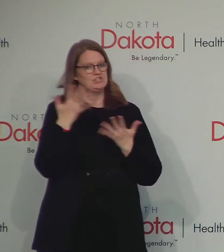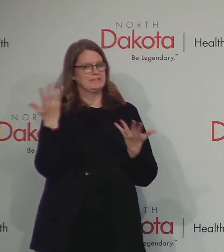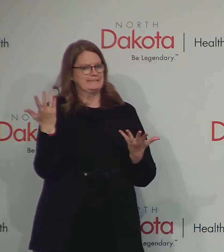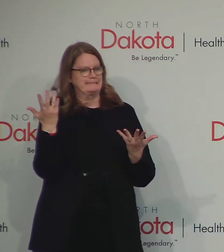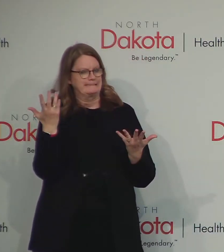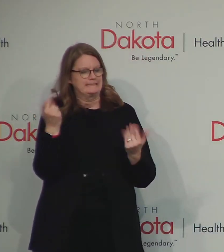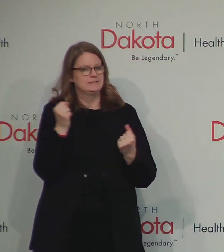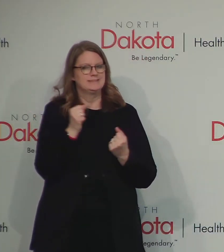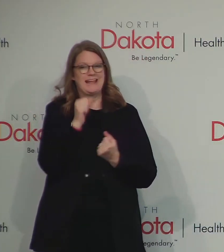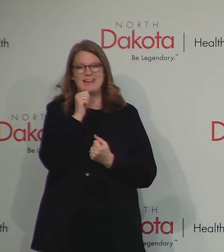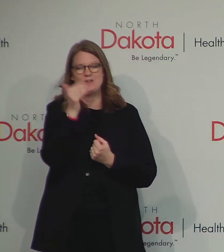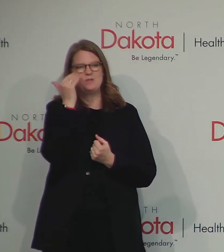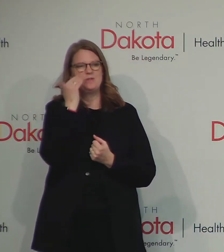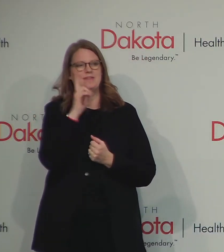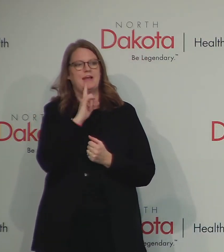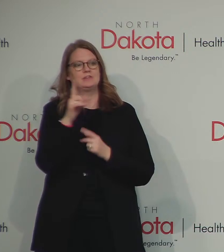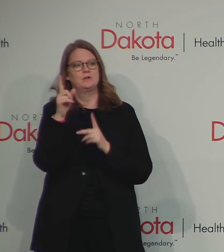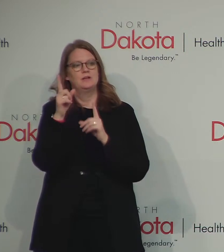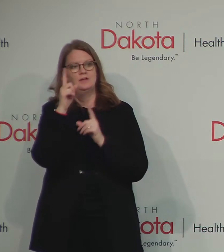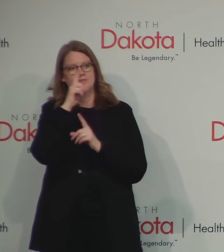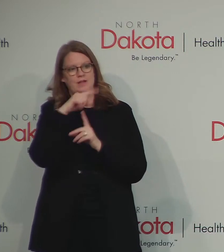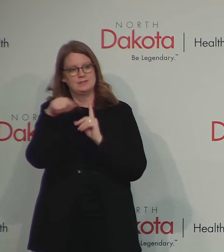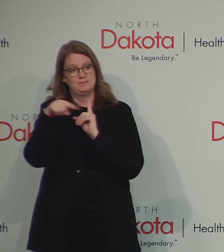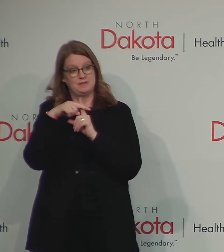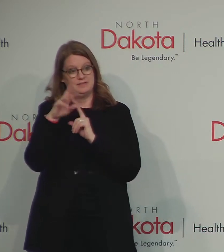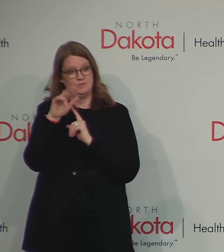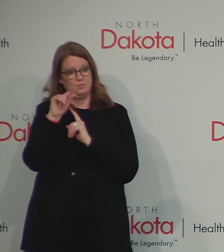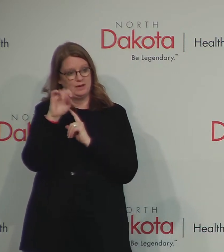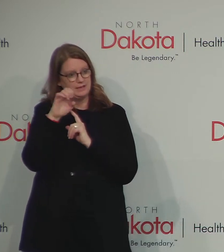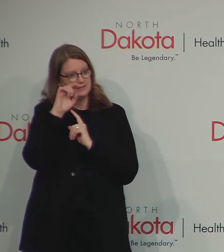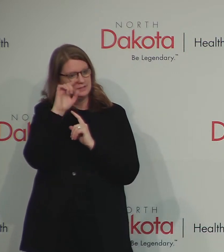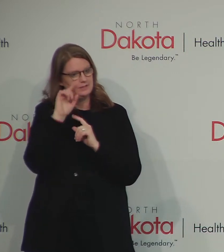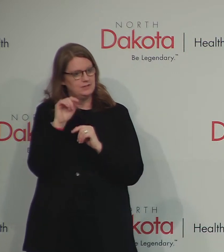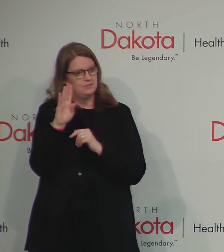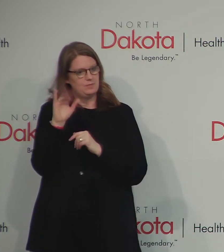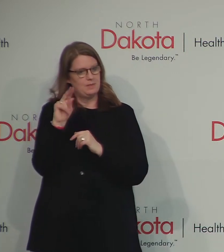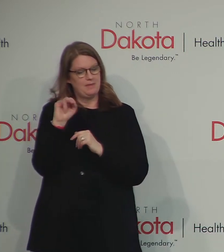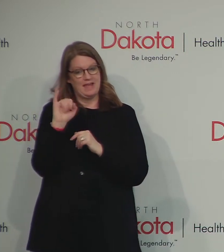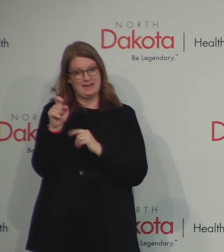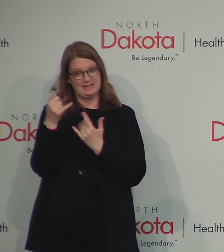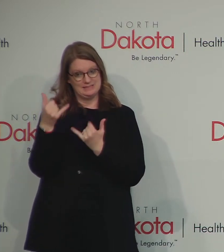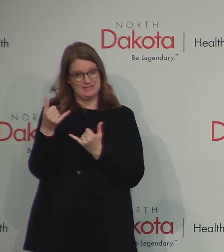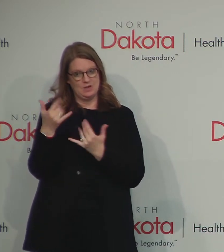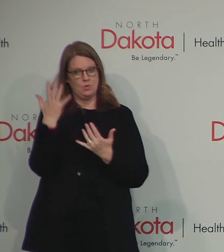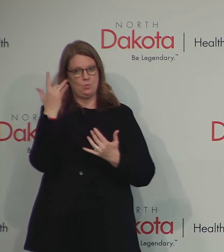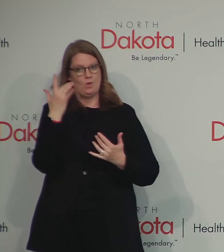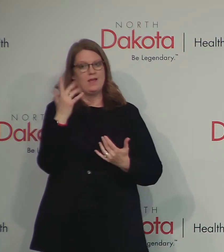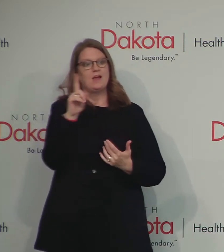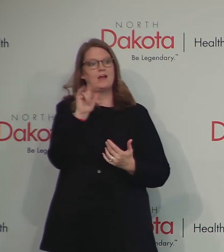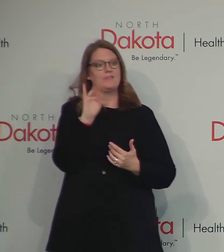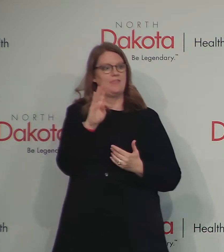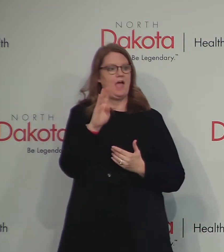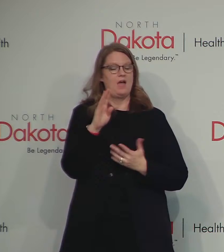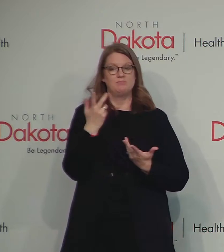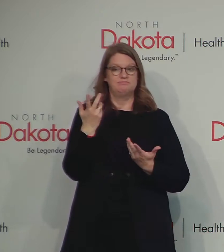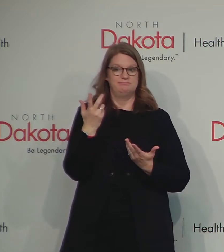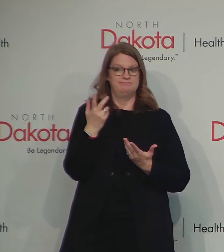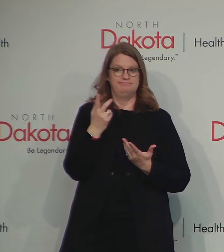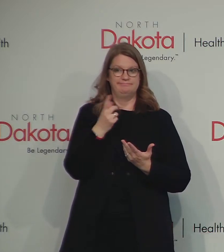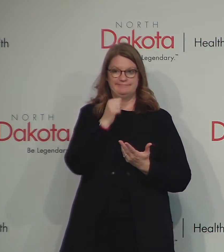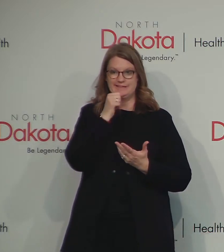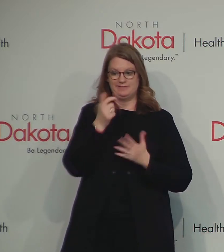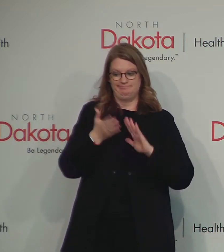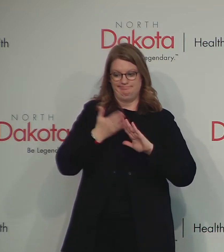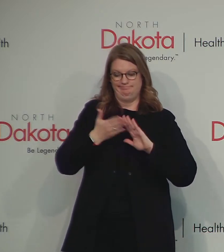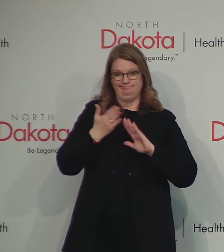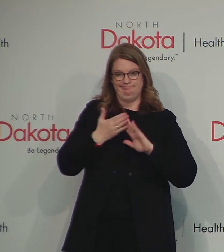the actual false positivity rate off of the Binax now, because our laboratory actually does not perform any of the Binax tests.